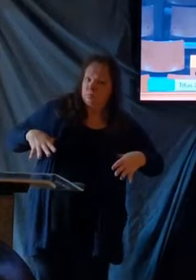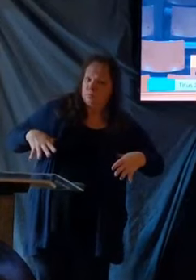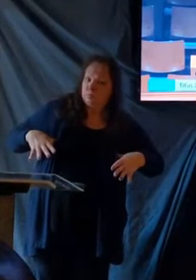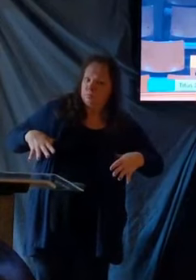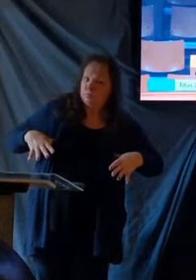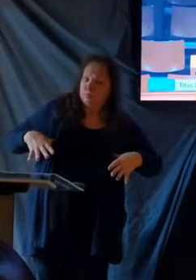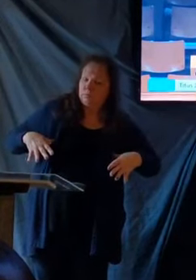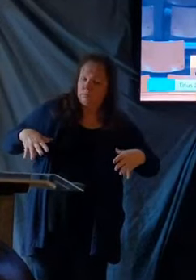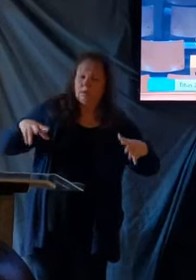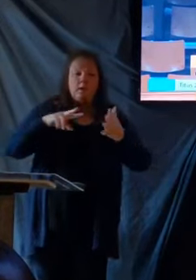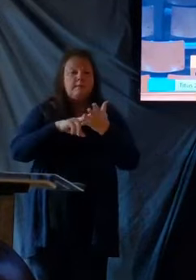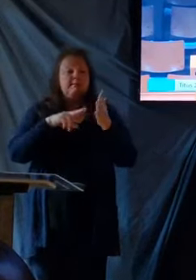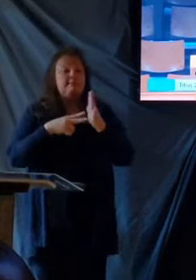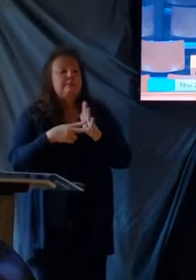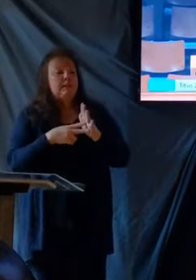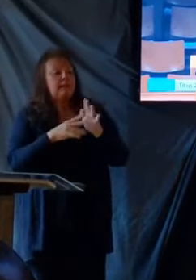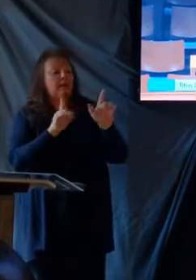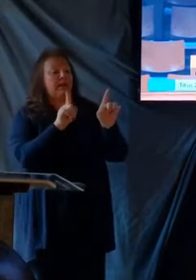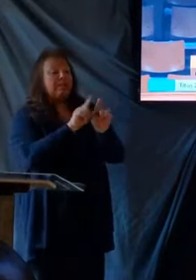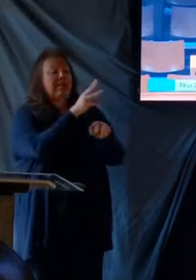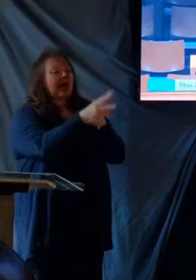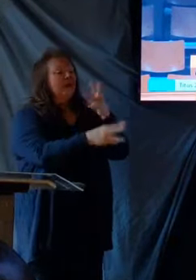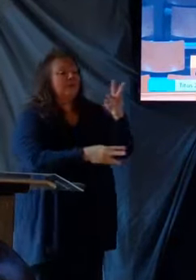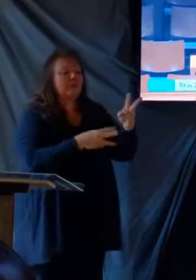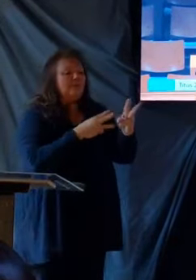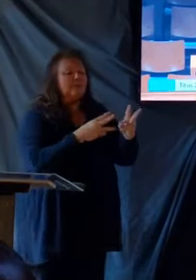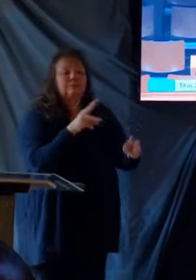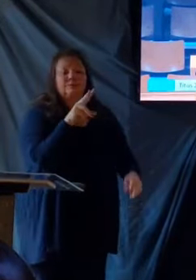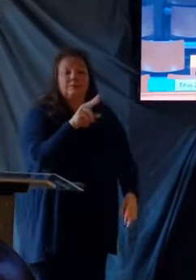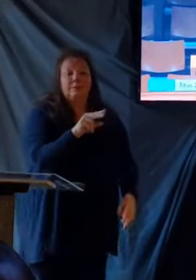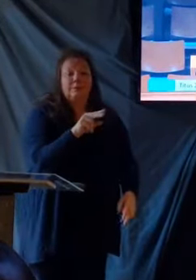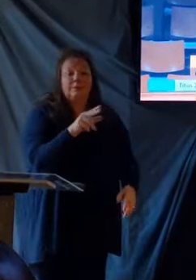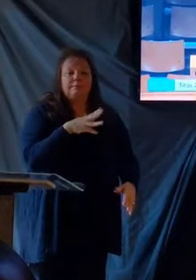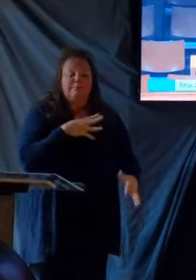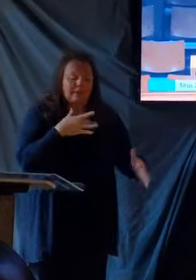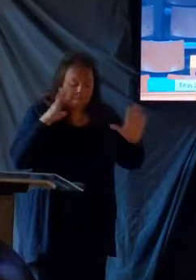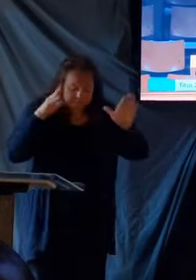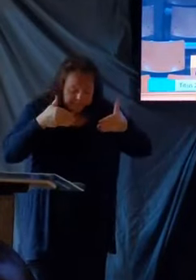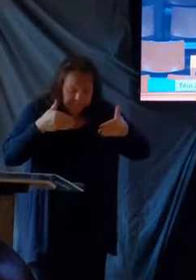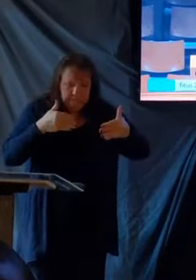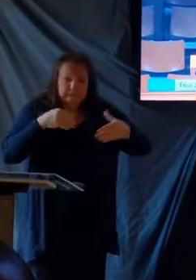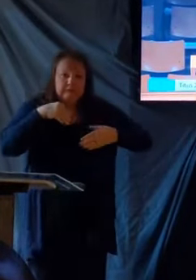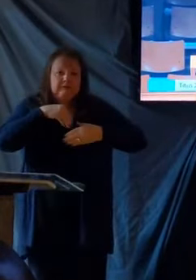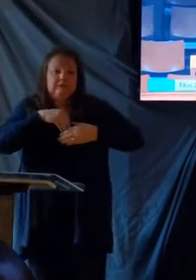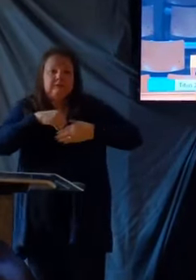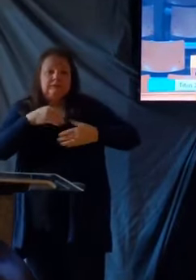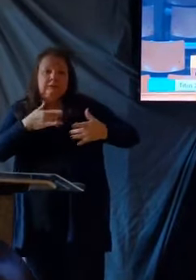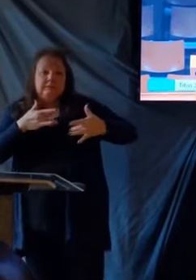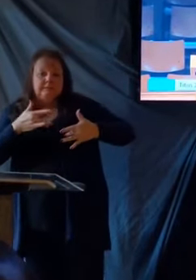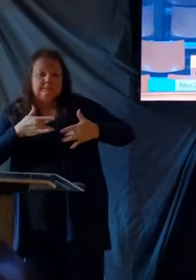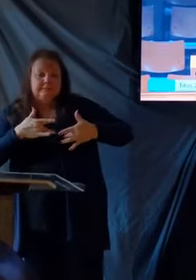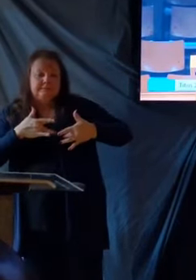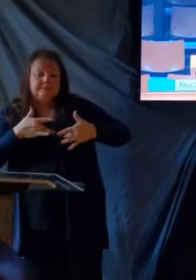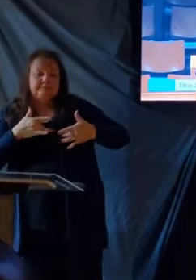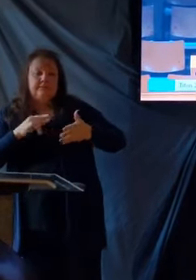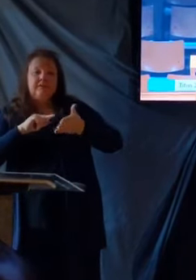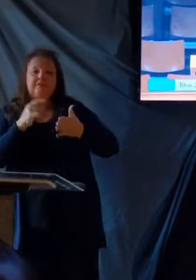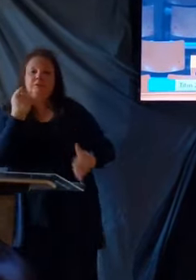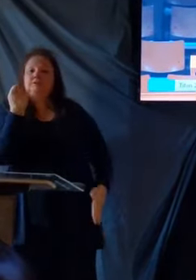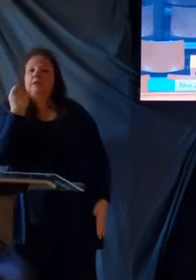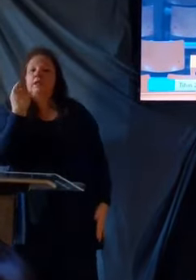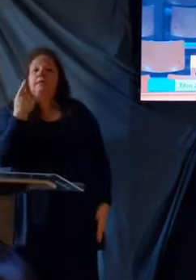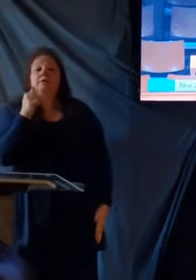they don't follow the world. Their prime concern is the inside. But verse 11,